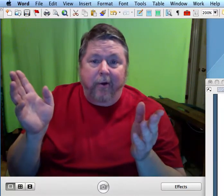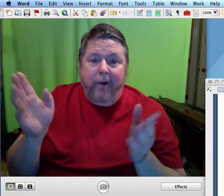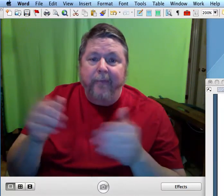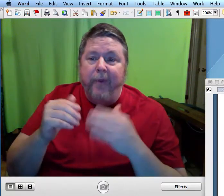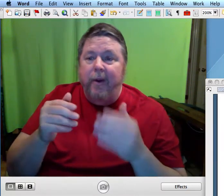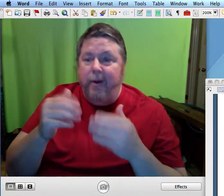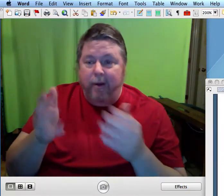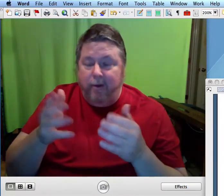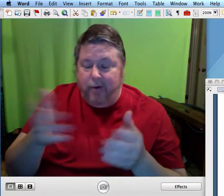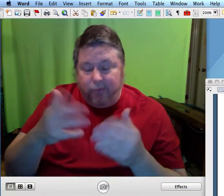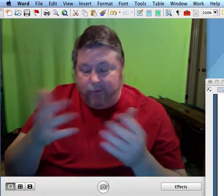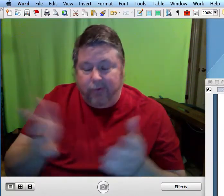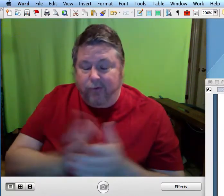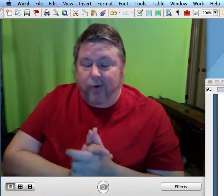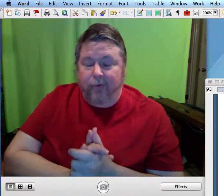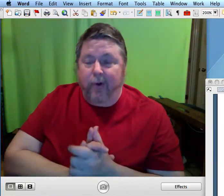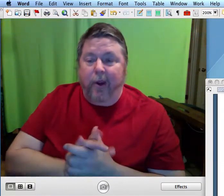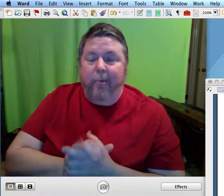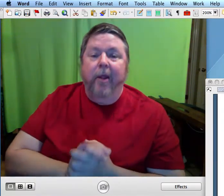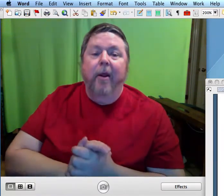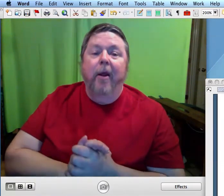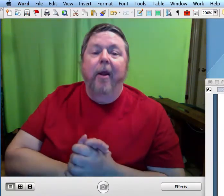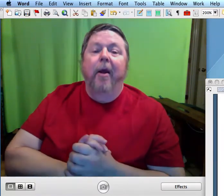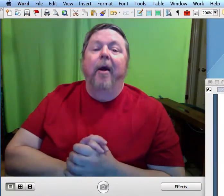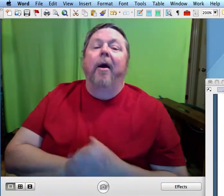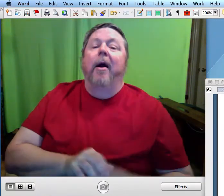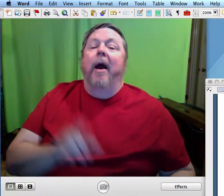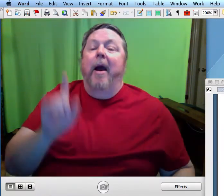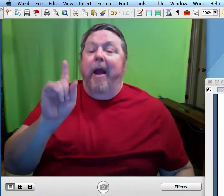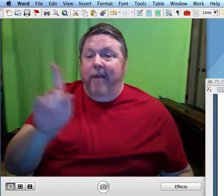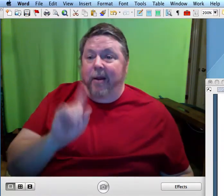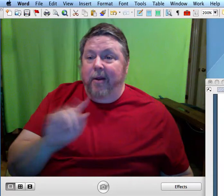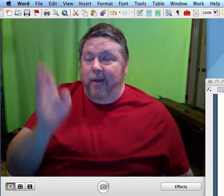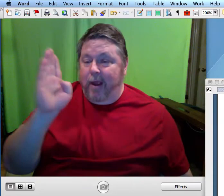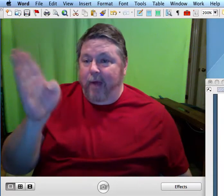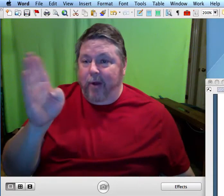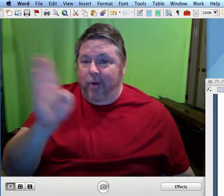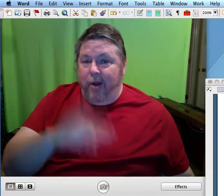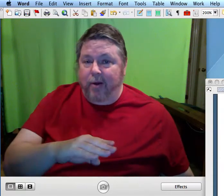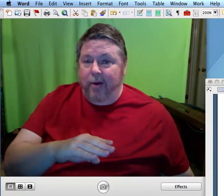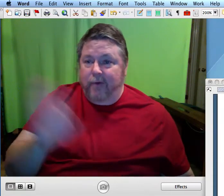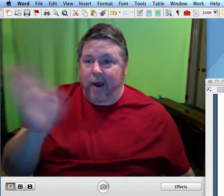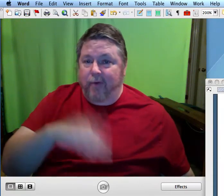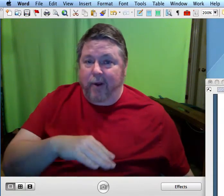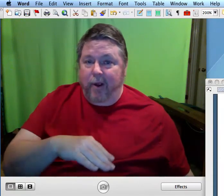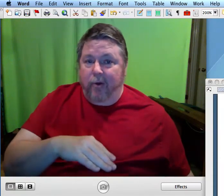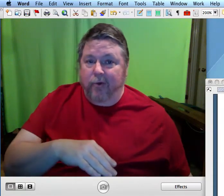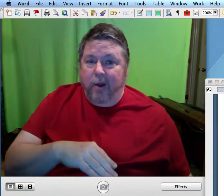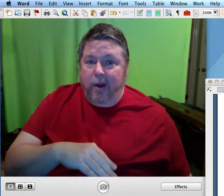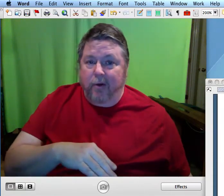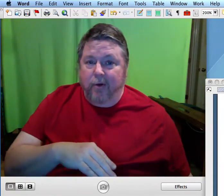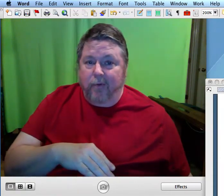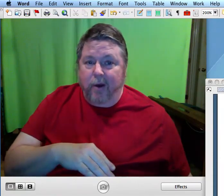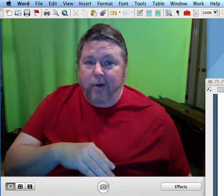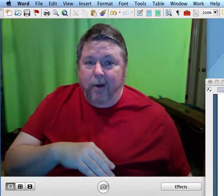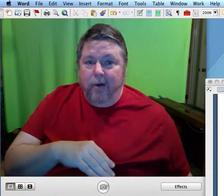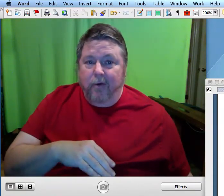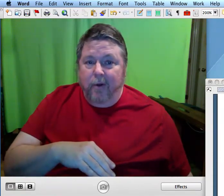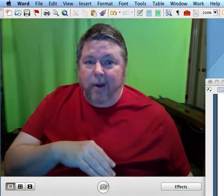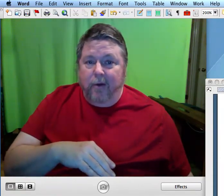know it? Those are decisions that are fair game to make. And then the countdown clock side of it goes, and